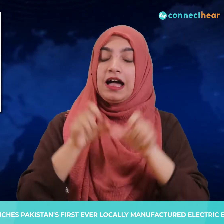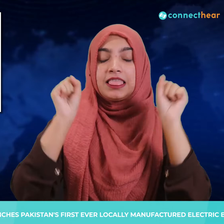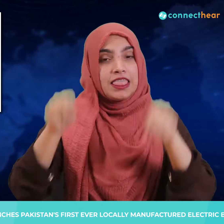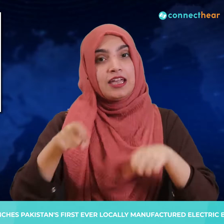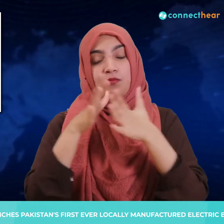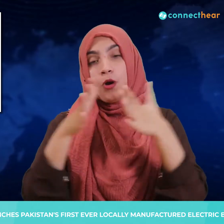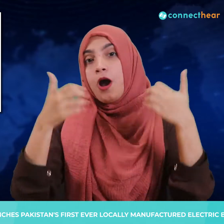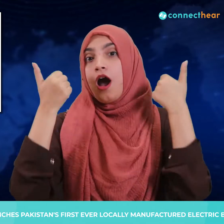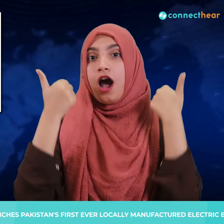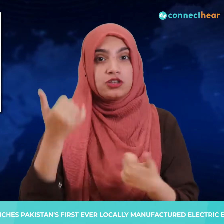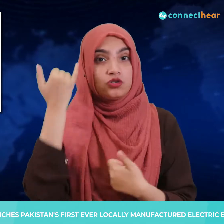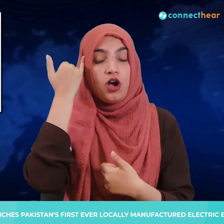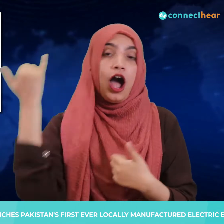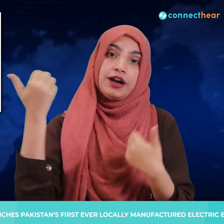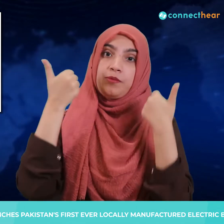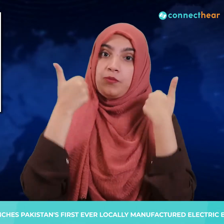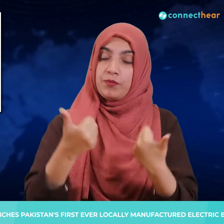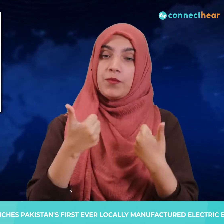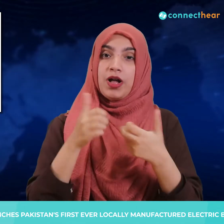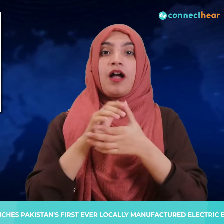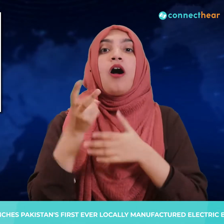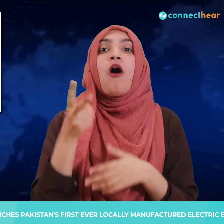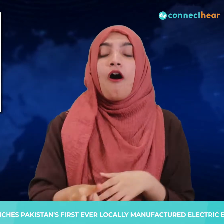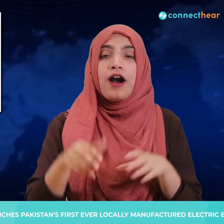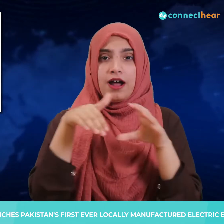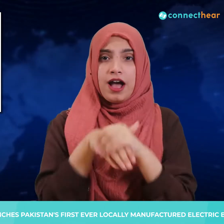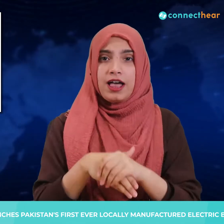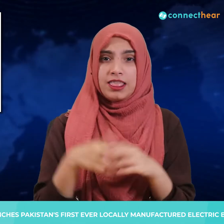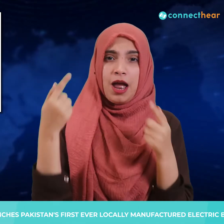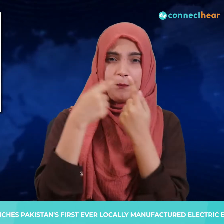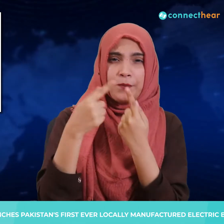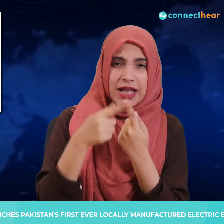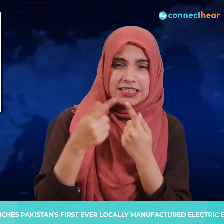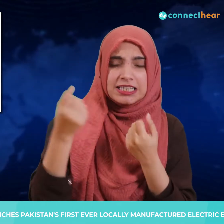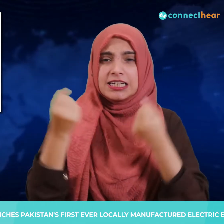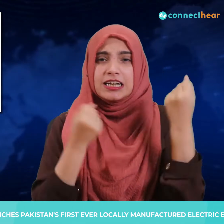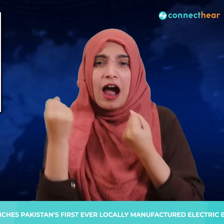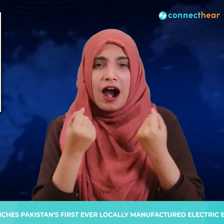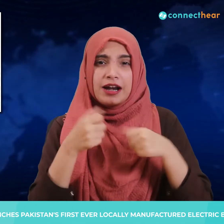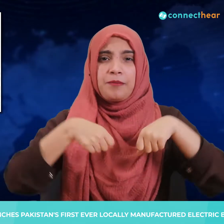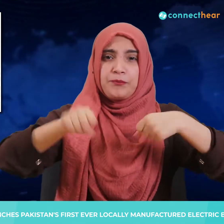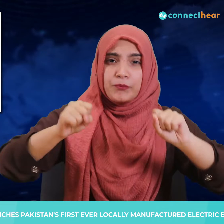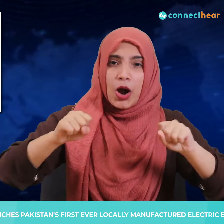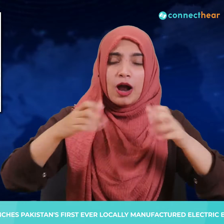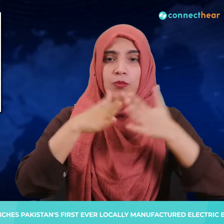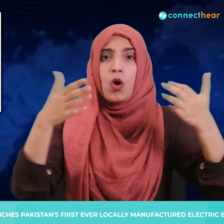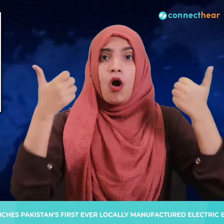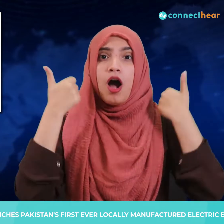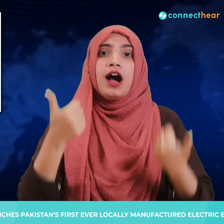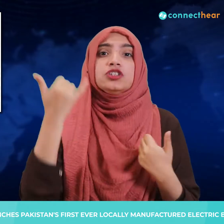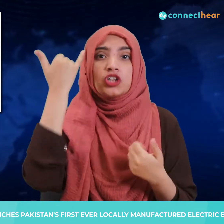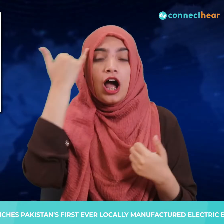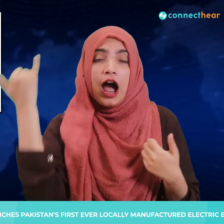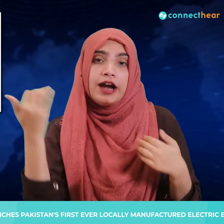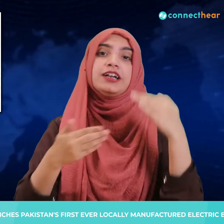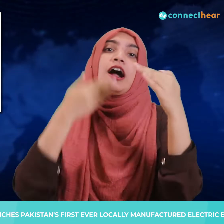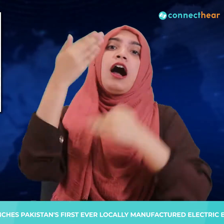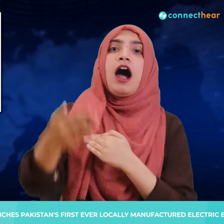adding that his government's new electric vehicle policy laid down a plan and defined a direction for